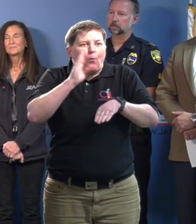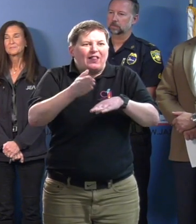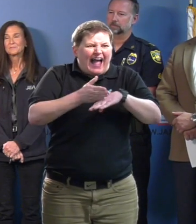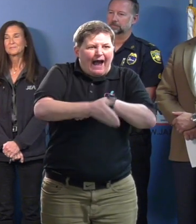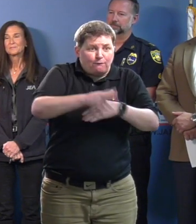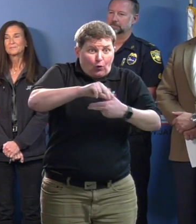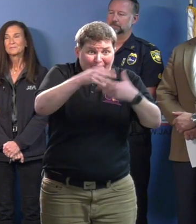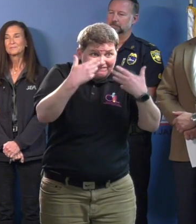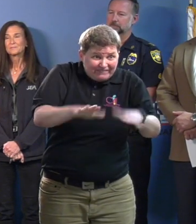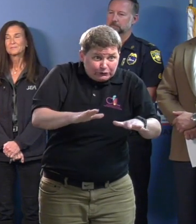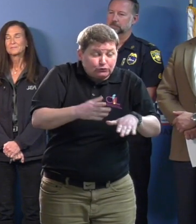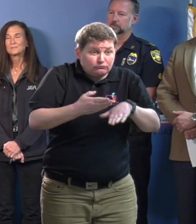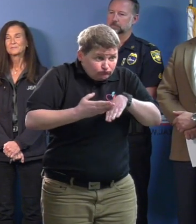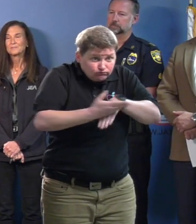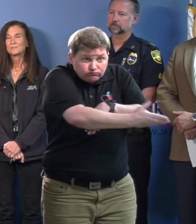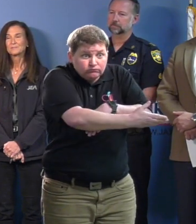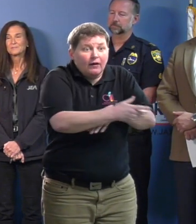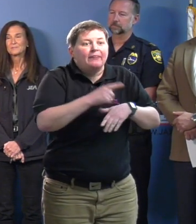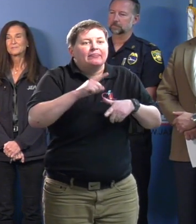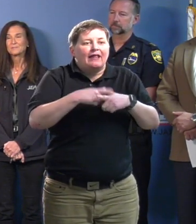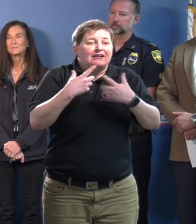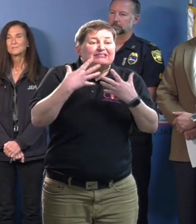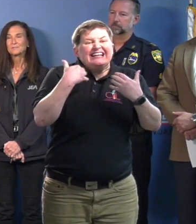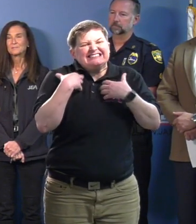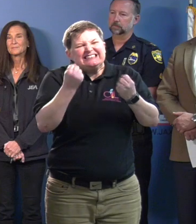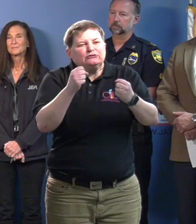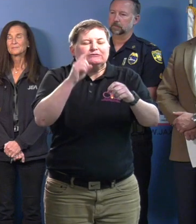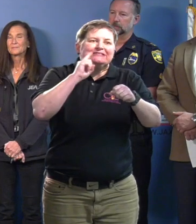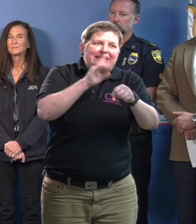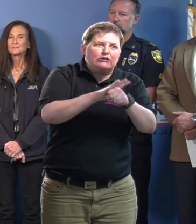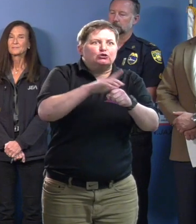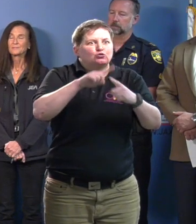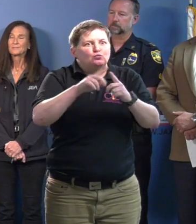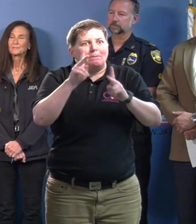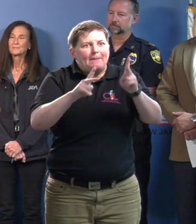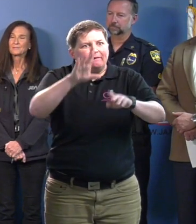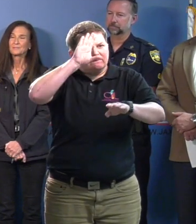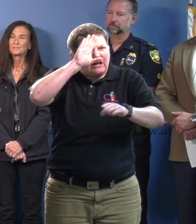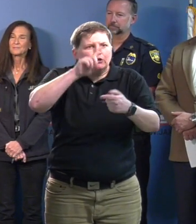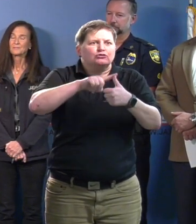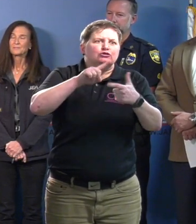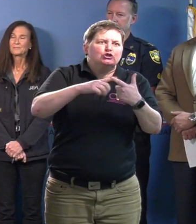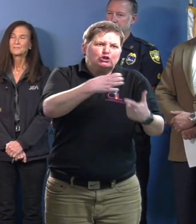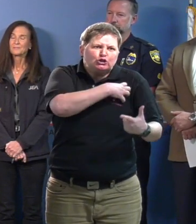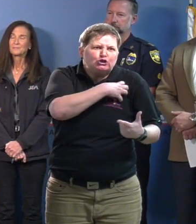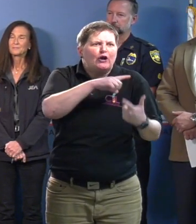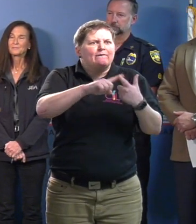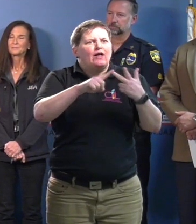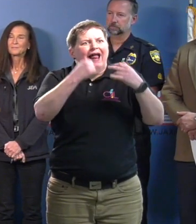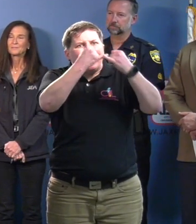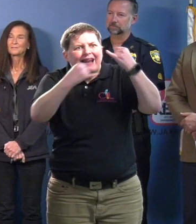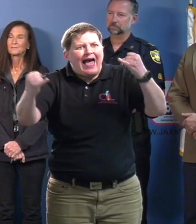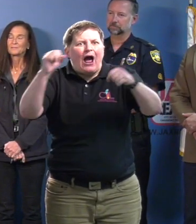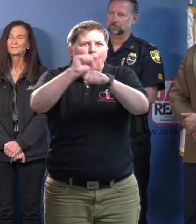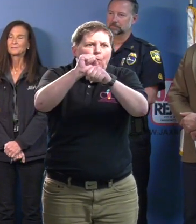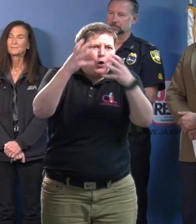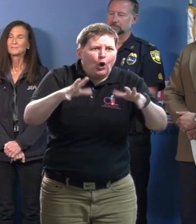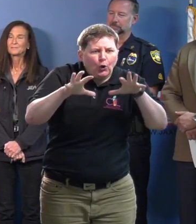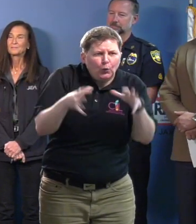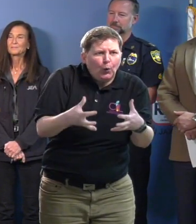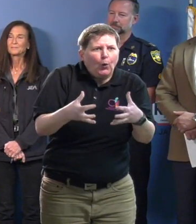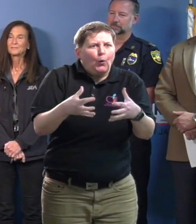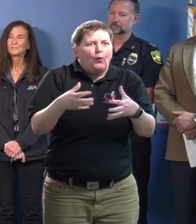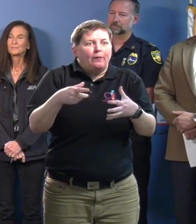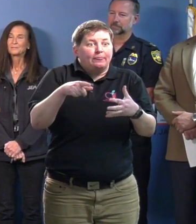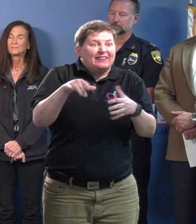dedicated people from JFRD, JSO, and line crews. And they're the same teams that we sent initially to Cedar